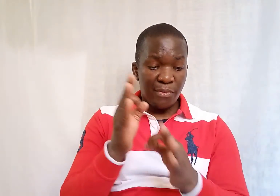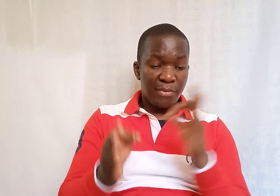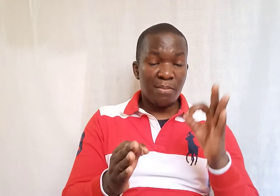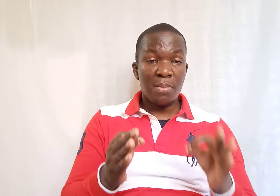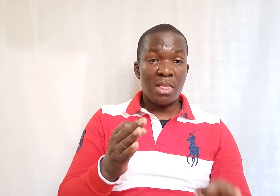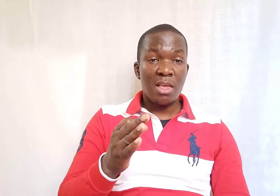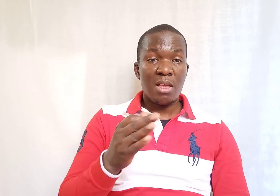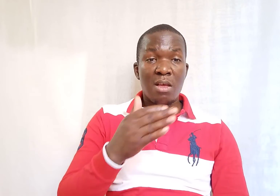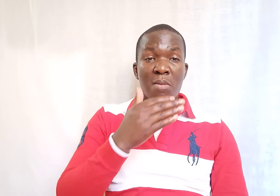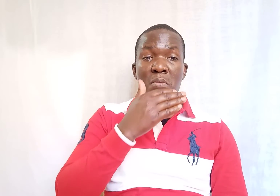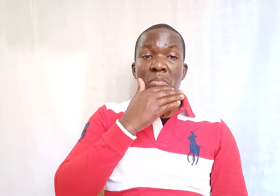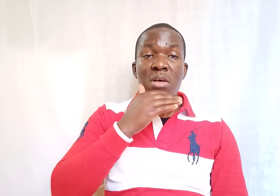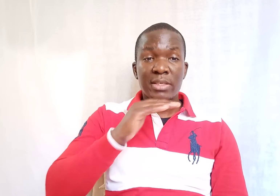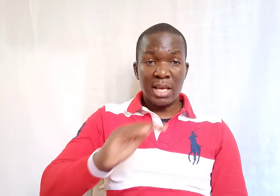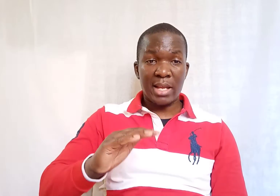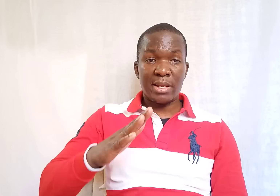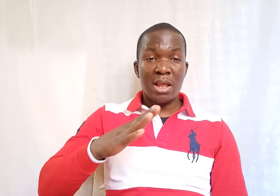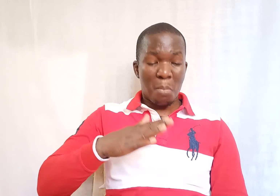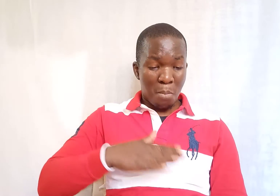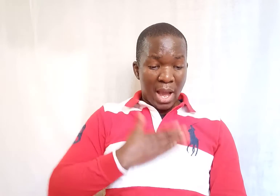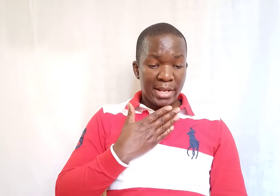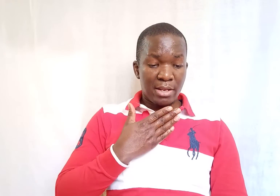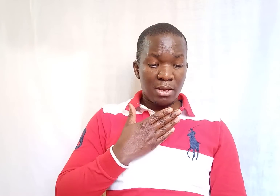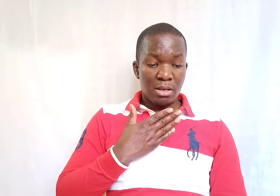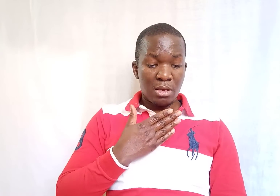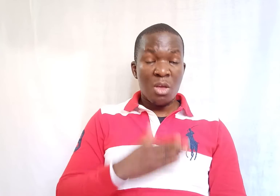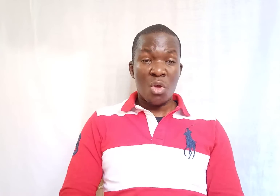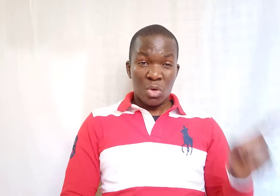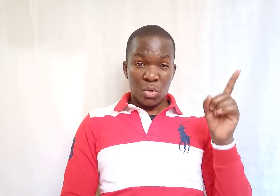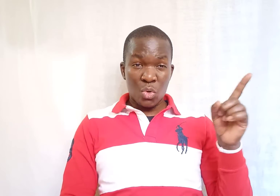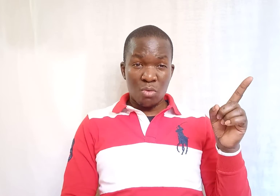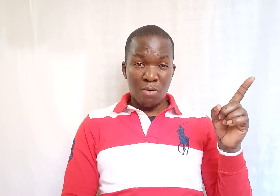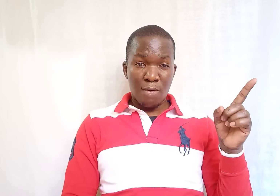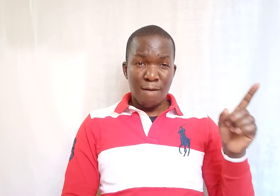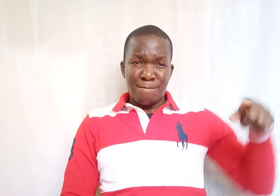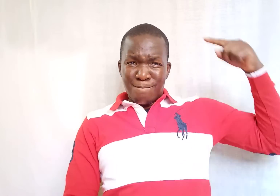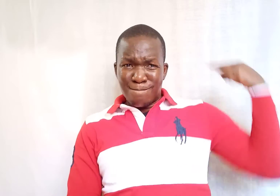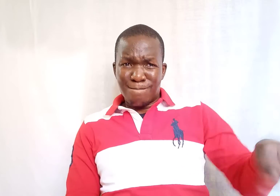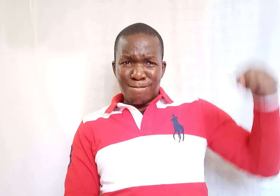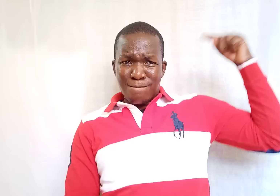If son mine you,